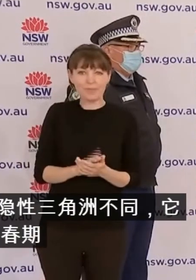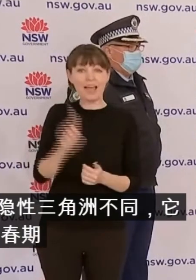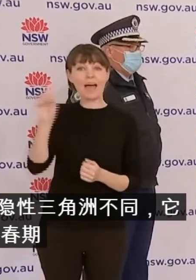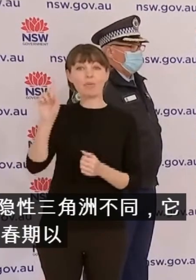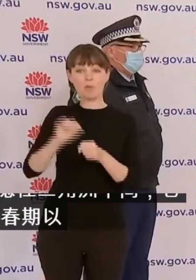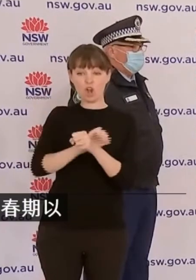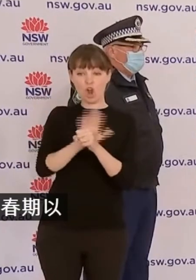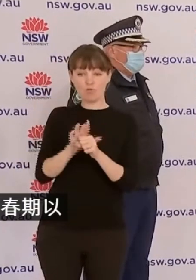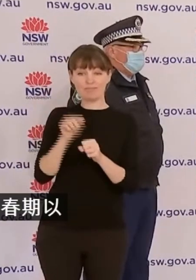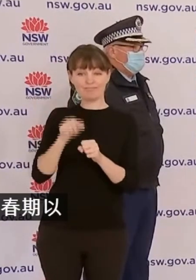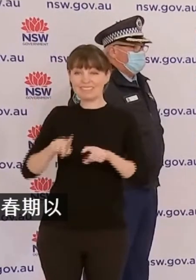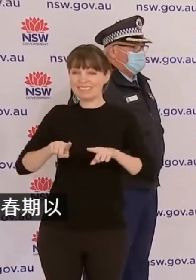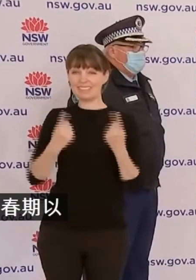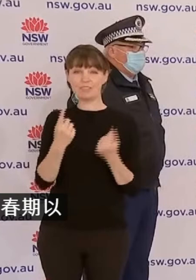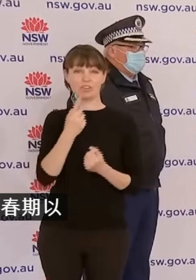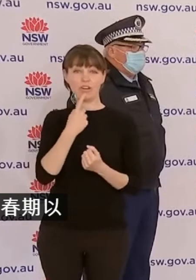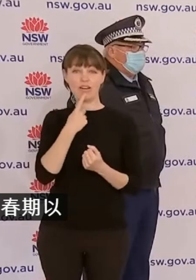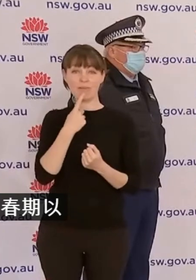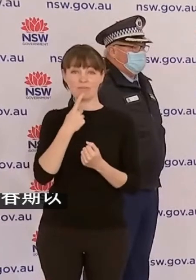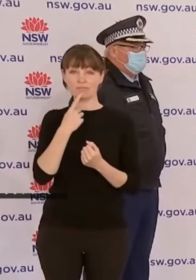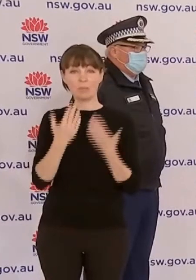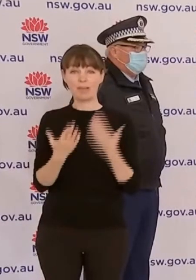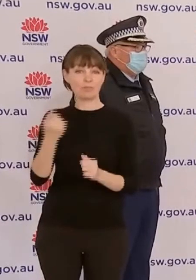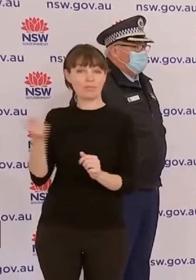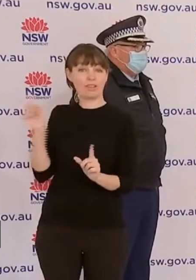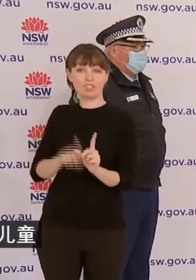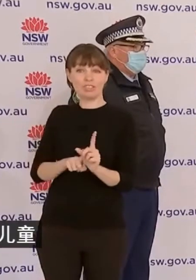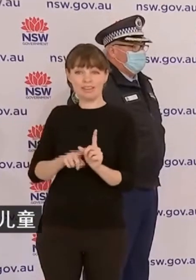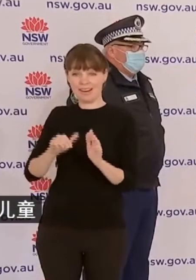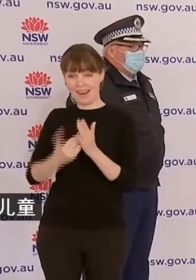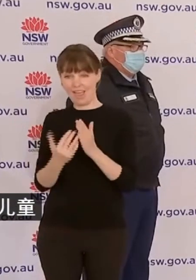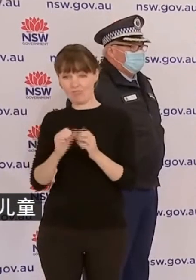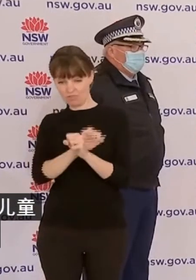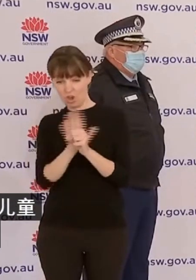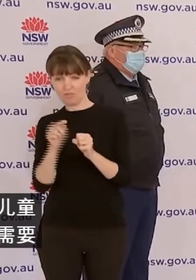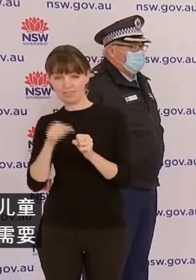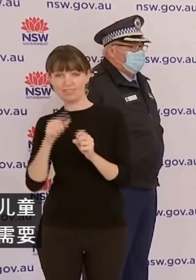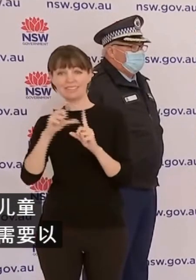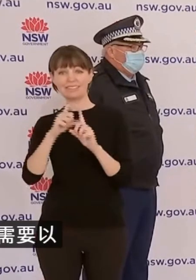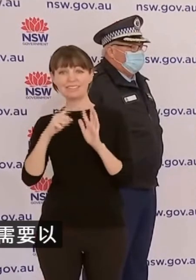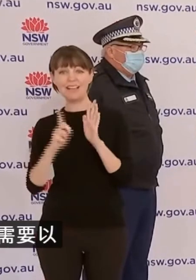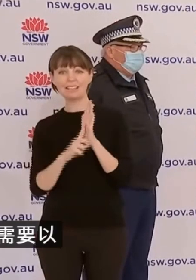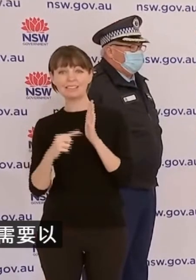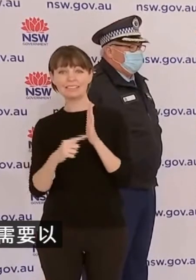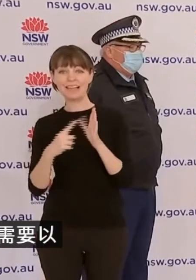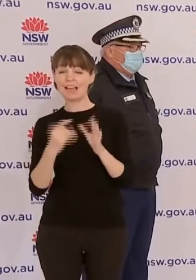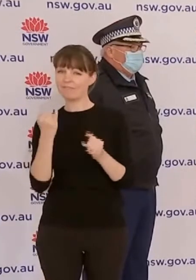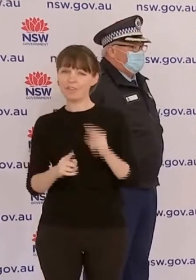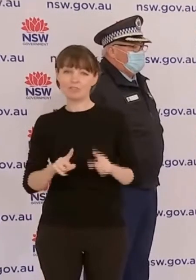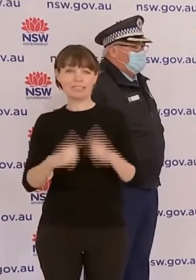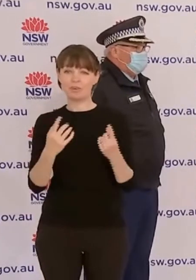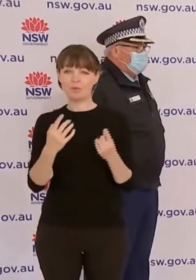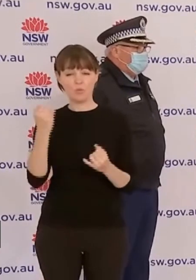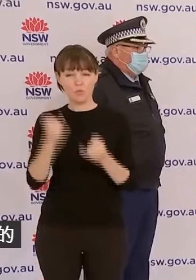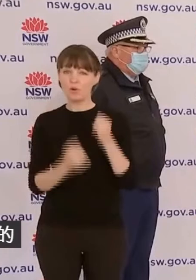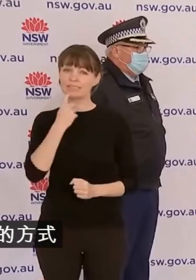affecting adolescents in a way that it wasn't before. It's infecting children in a way it wasn't before, and therefore we need to respond in a